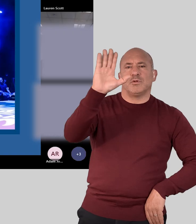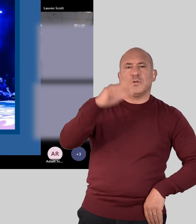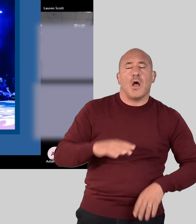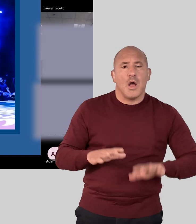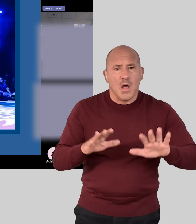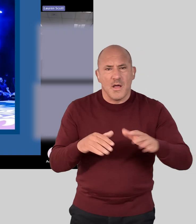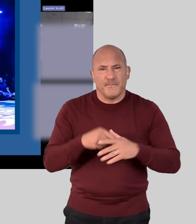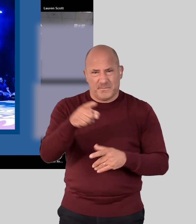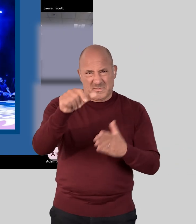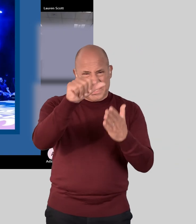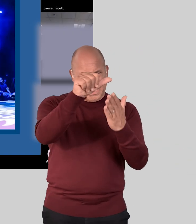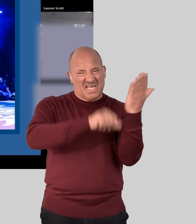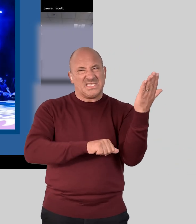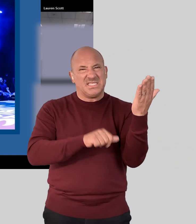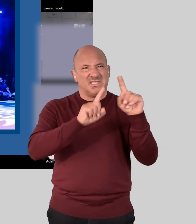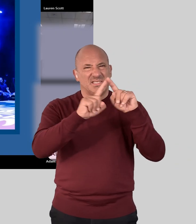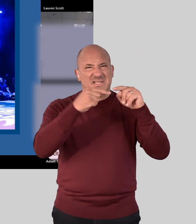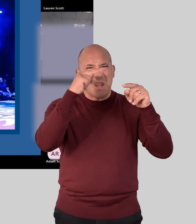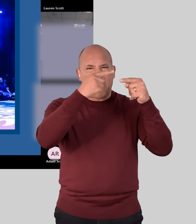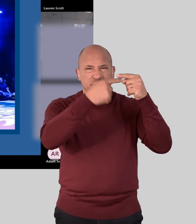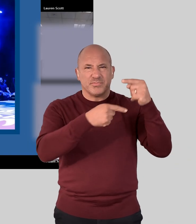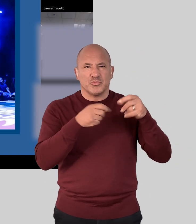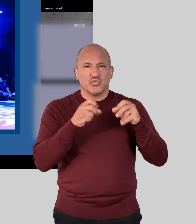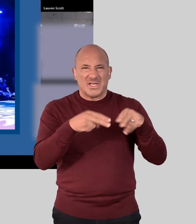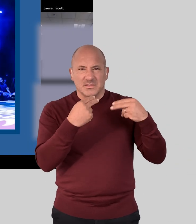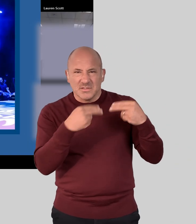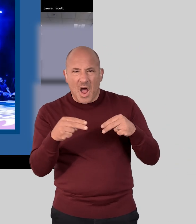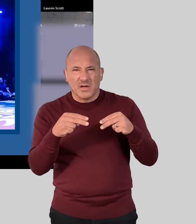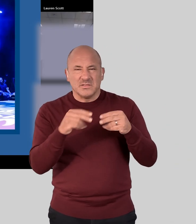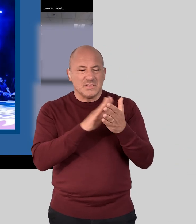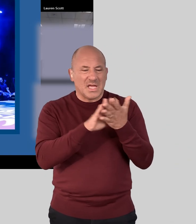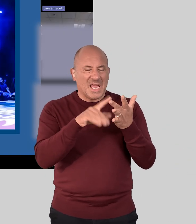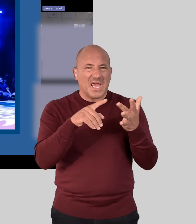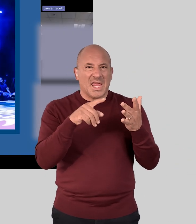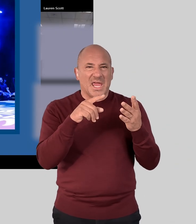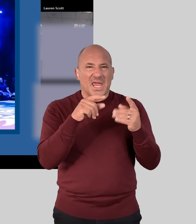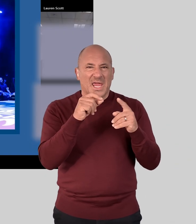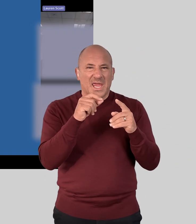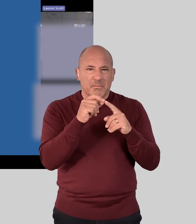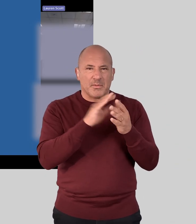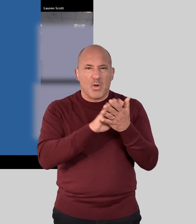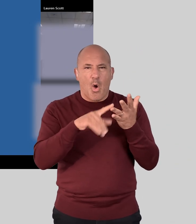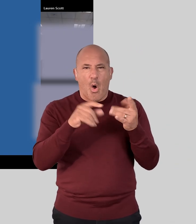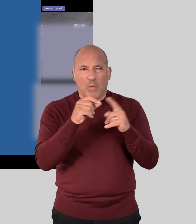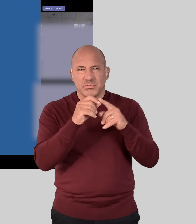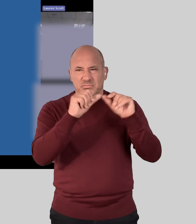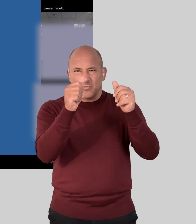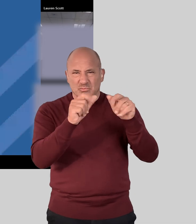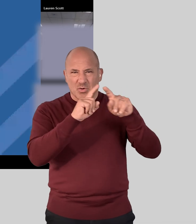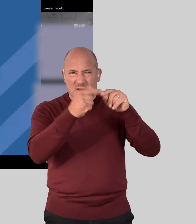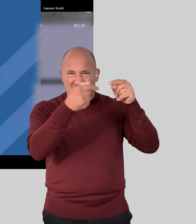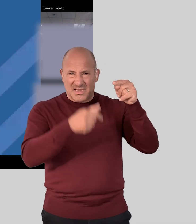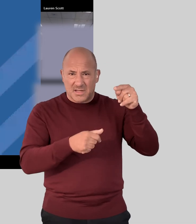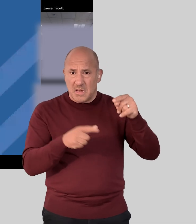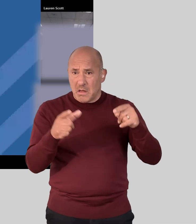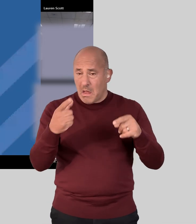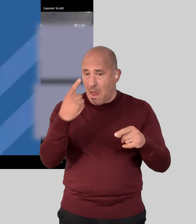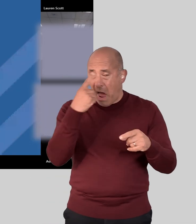So you know the list that you had of street dance and then hip hop dance